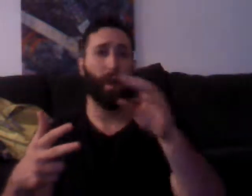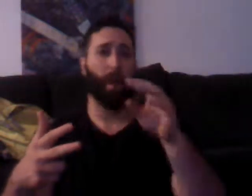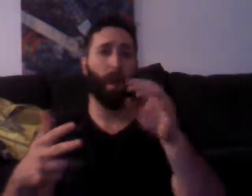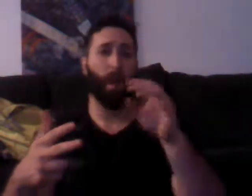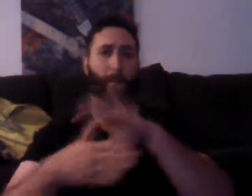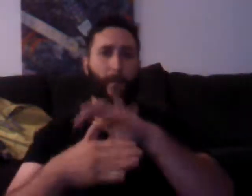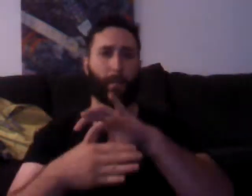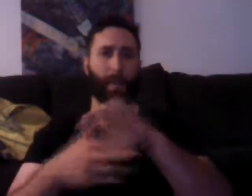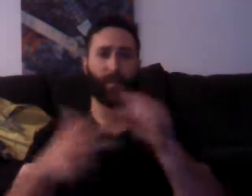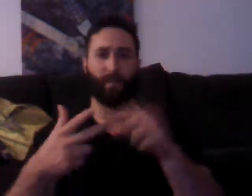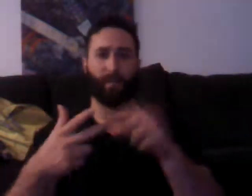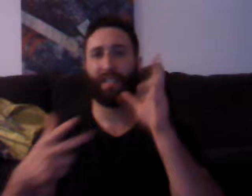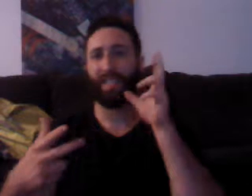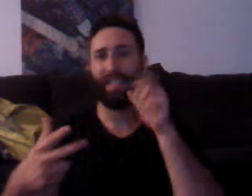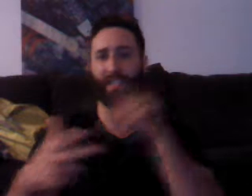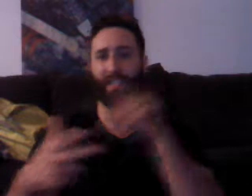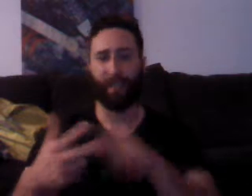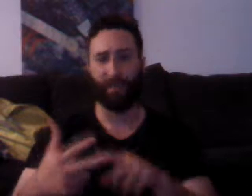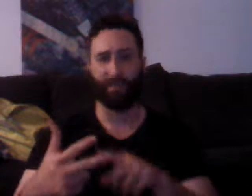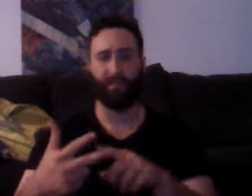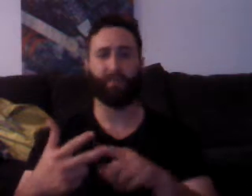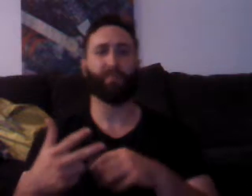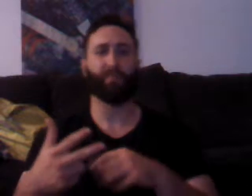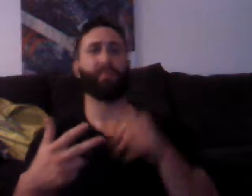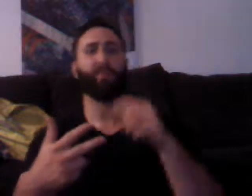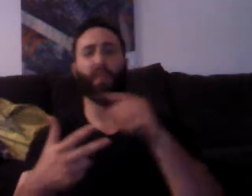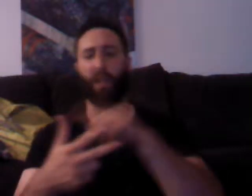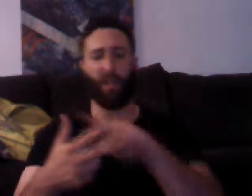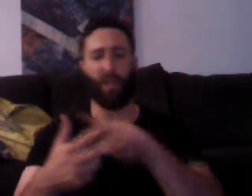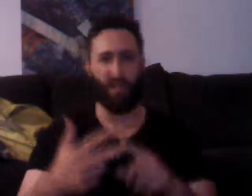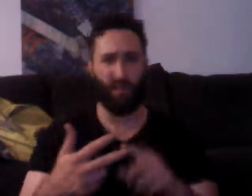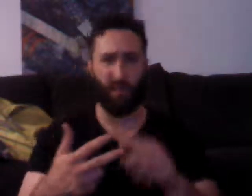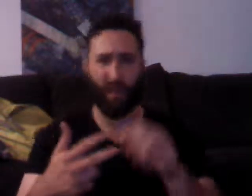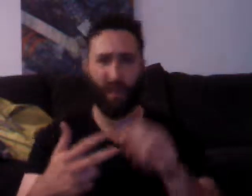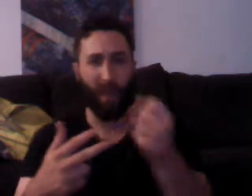trimmings, pieces of meat left over from cutting steaks or pork chops.